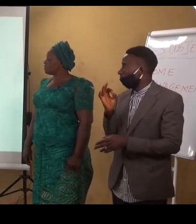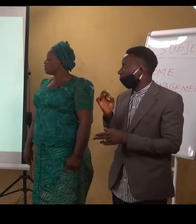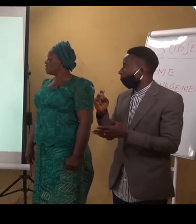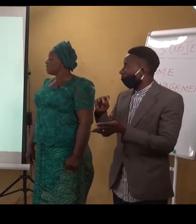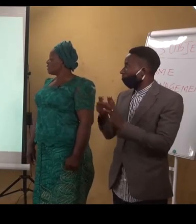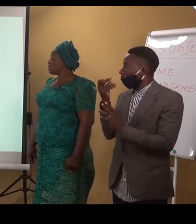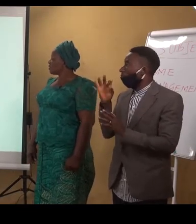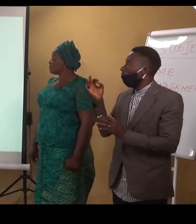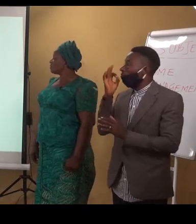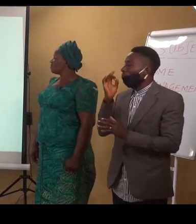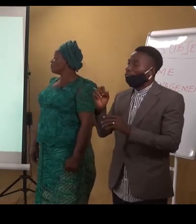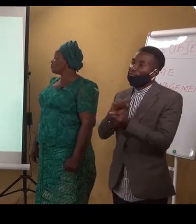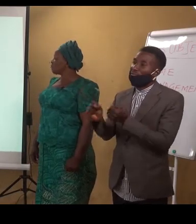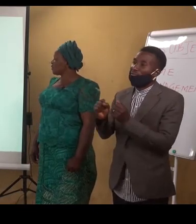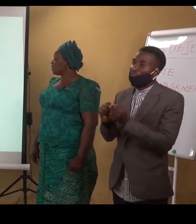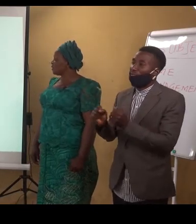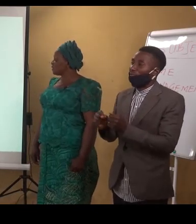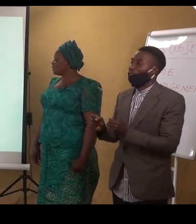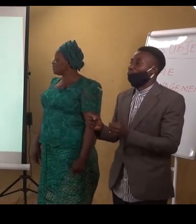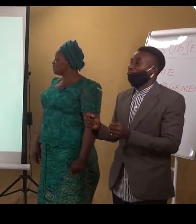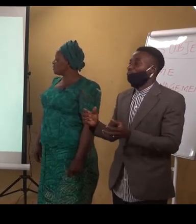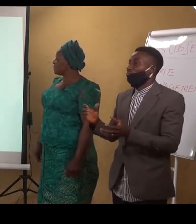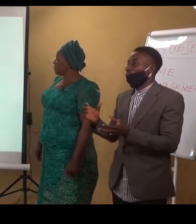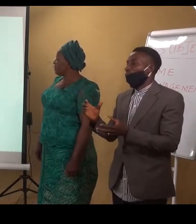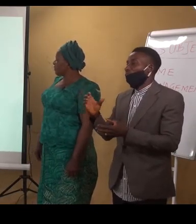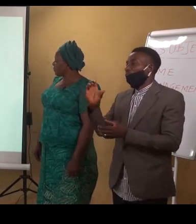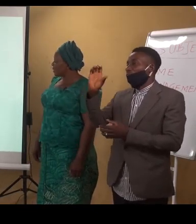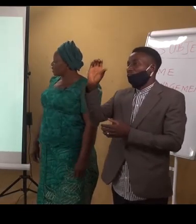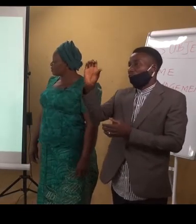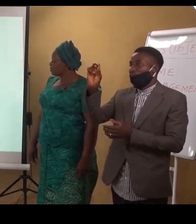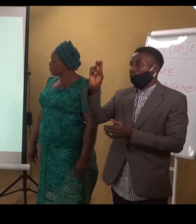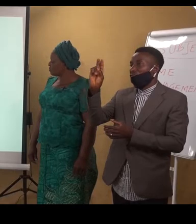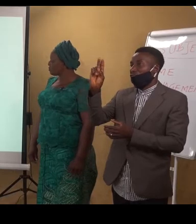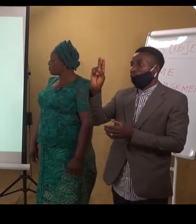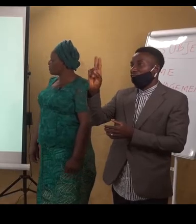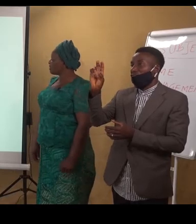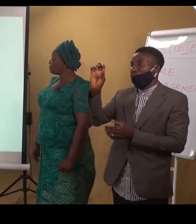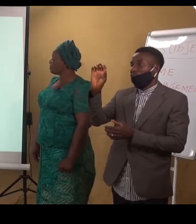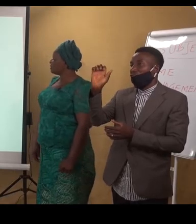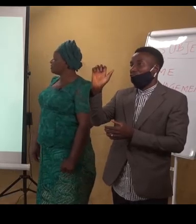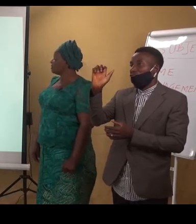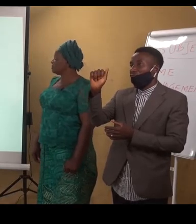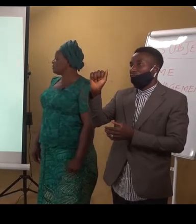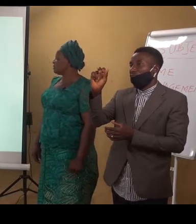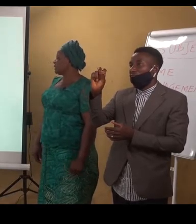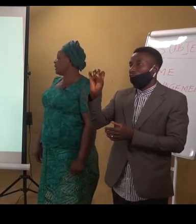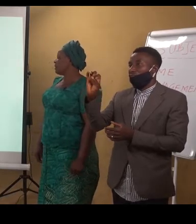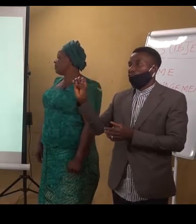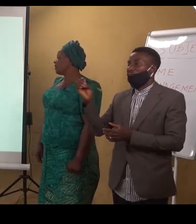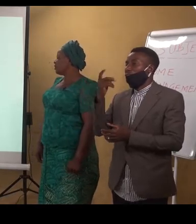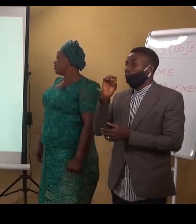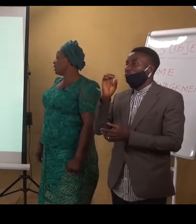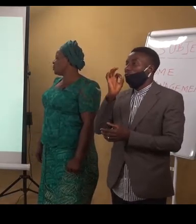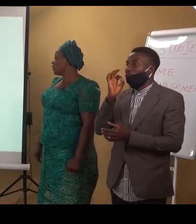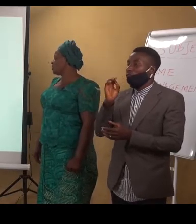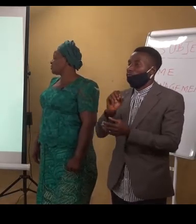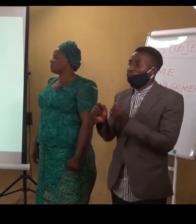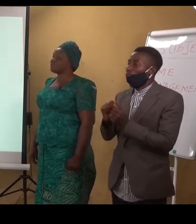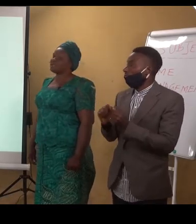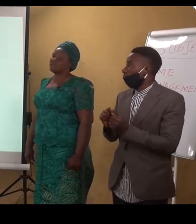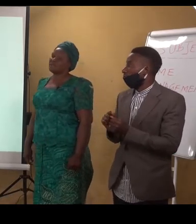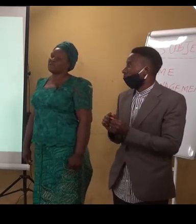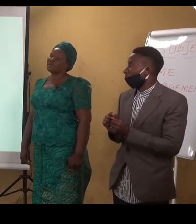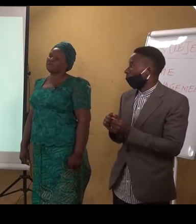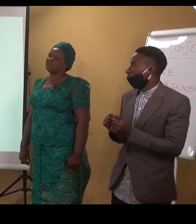spoilage, causes of food spoilage, preparation of food for preservation, and method and ways